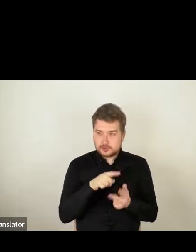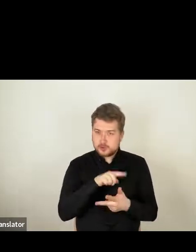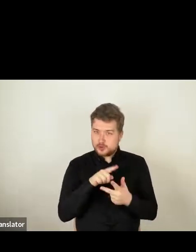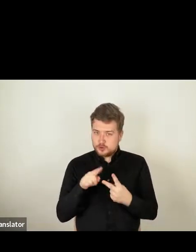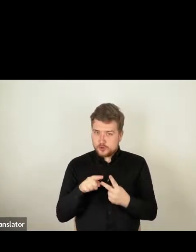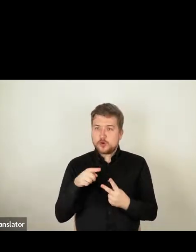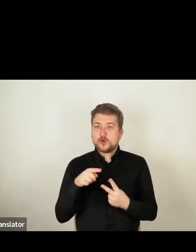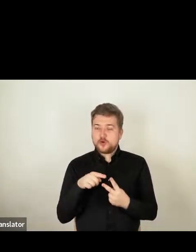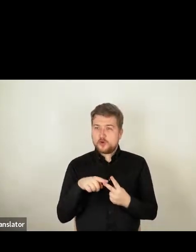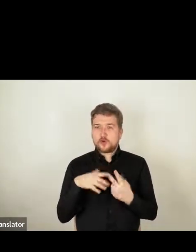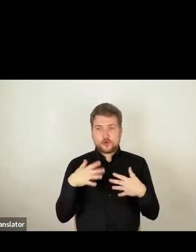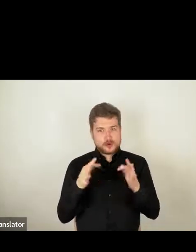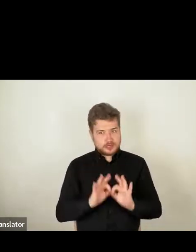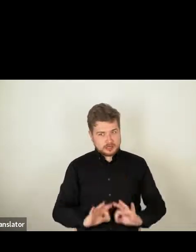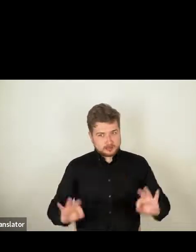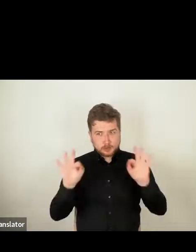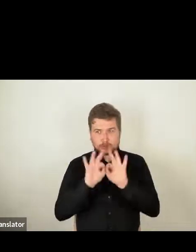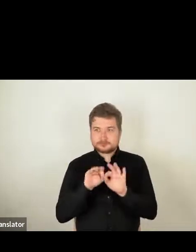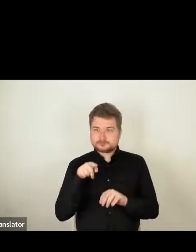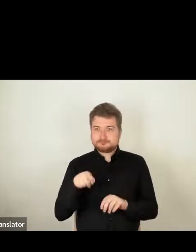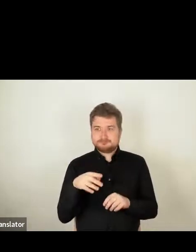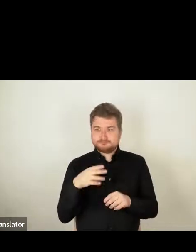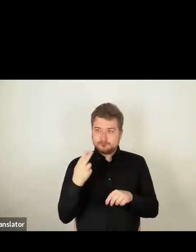move forward.